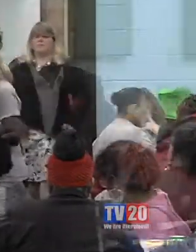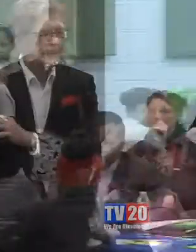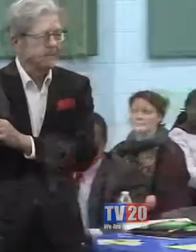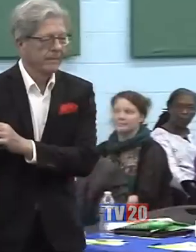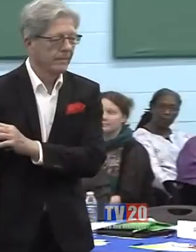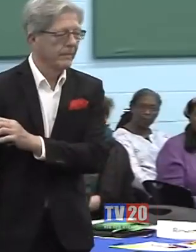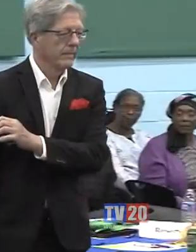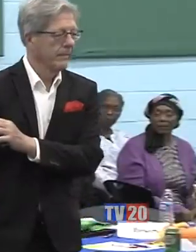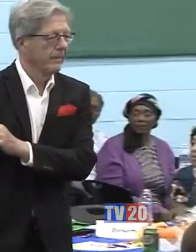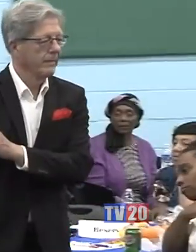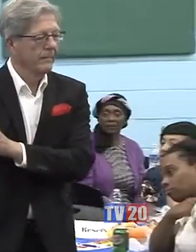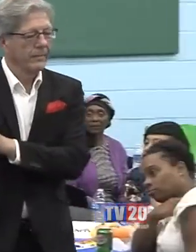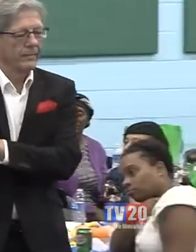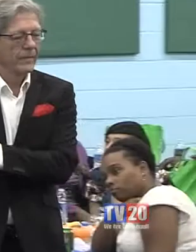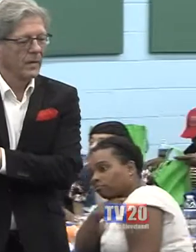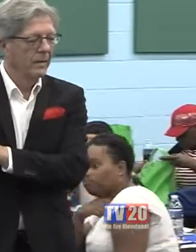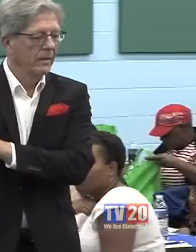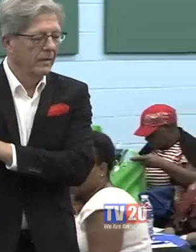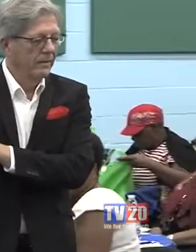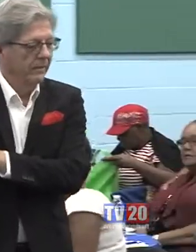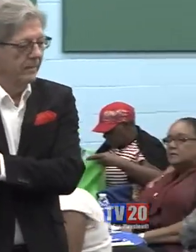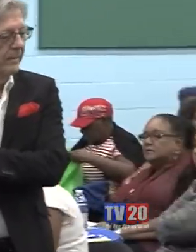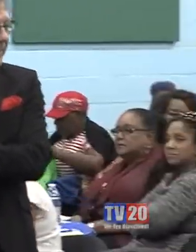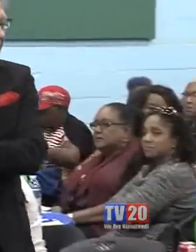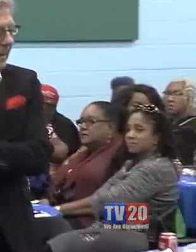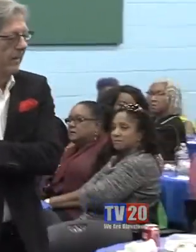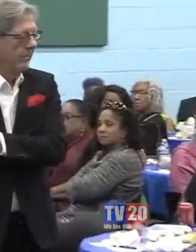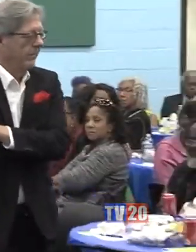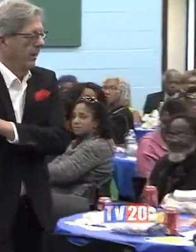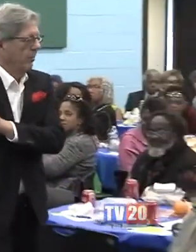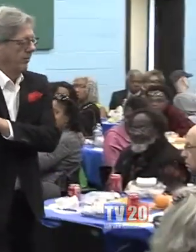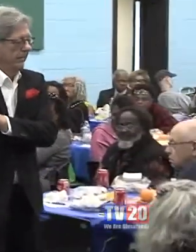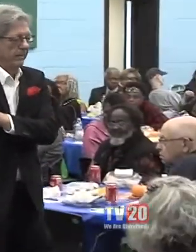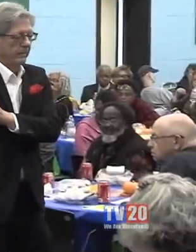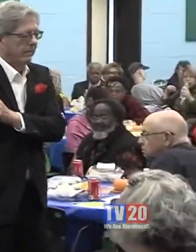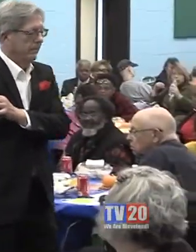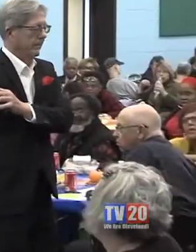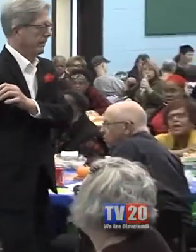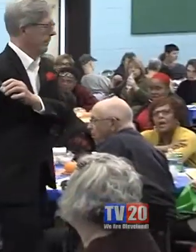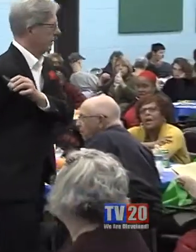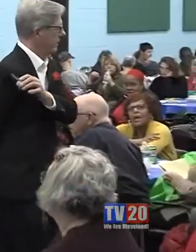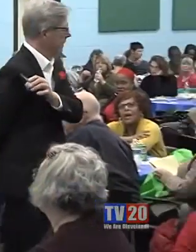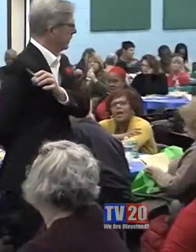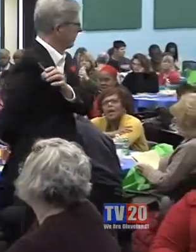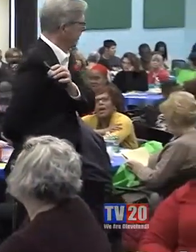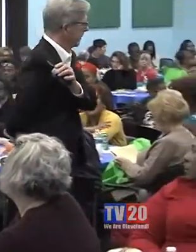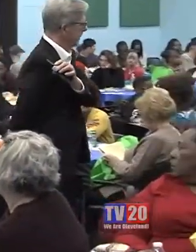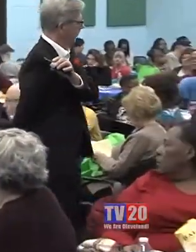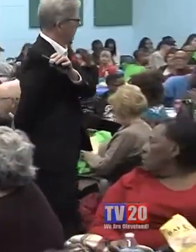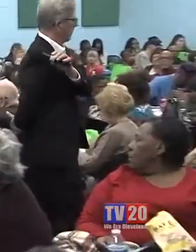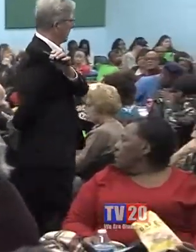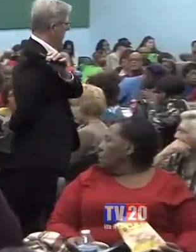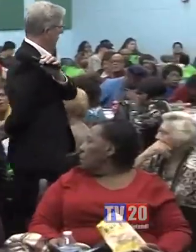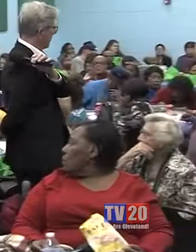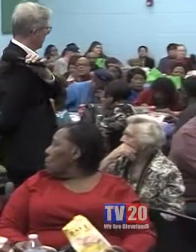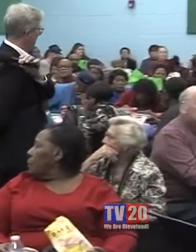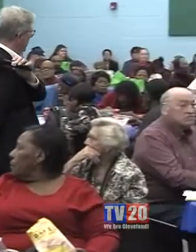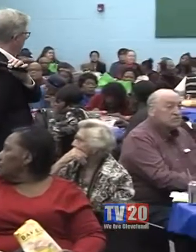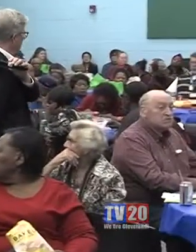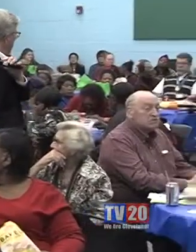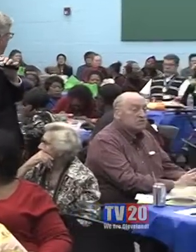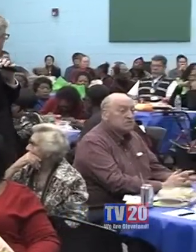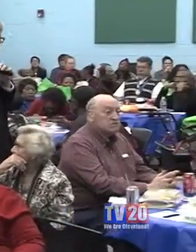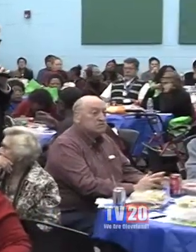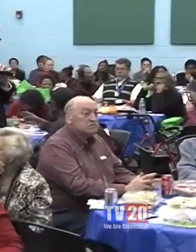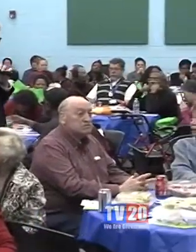here. And if we're gonna go through a narrow space, Tom would put his hand behind him and I would know to